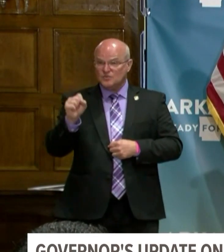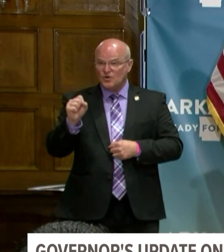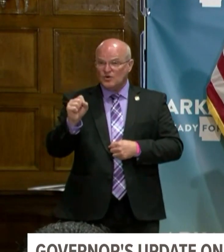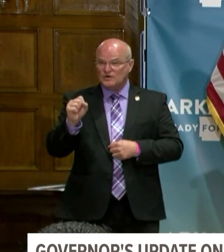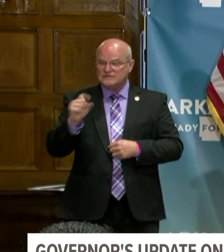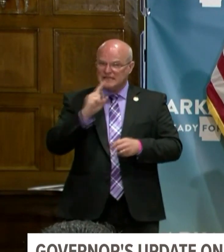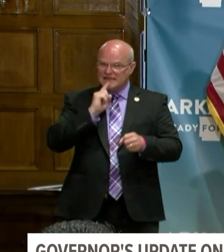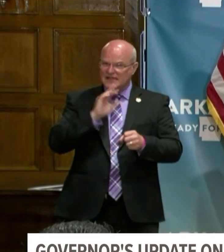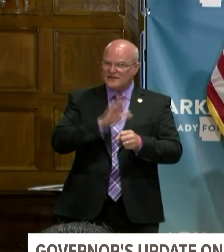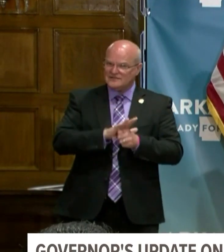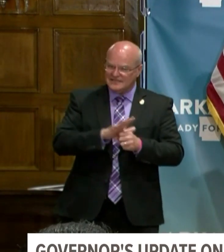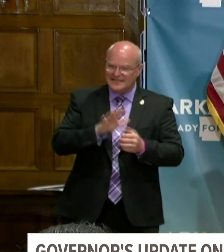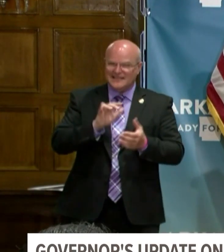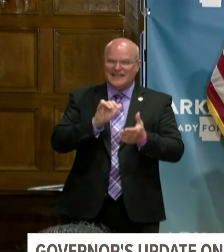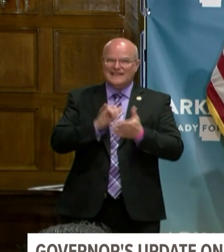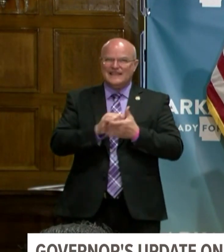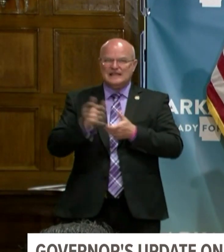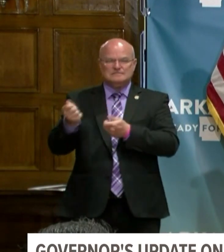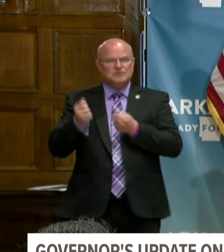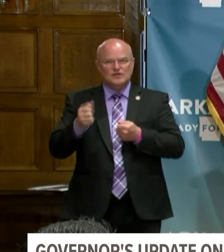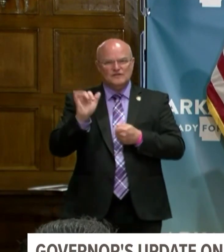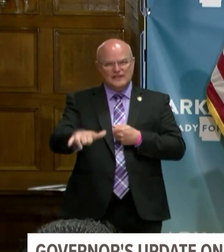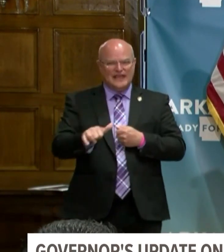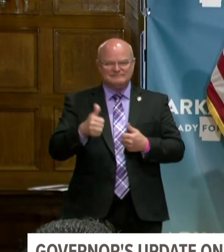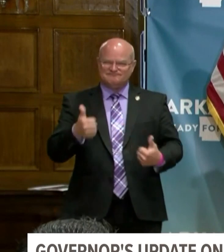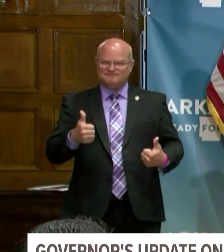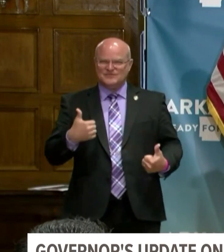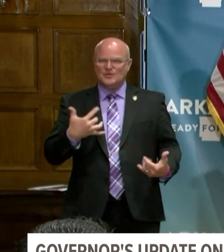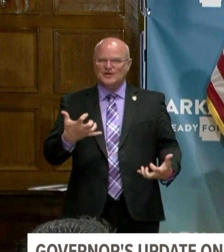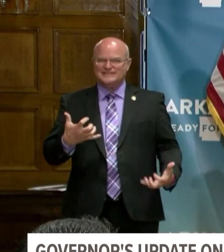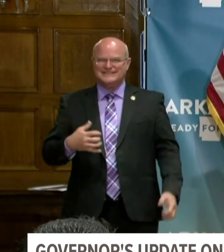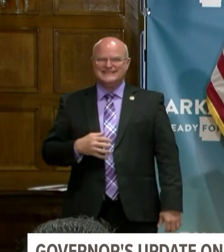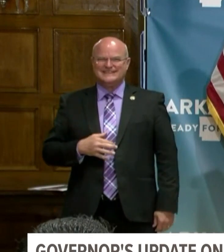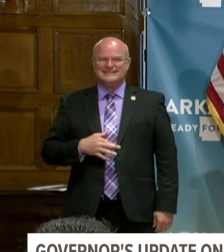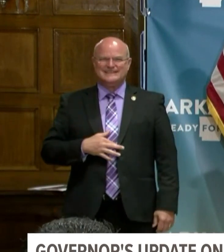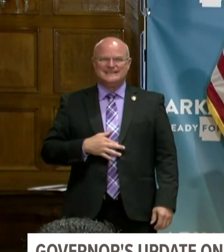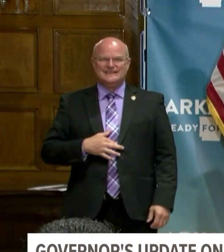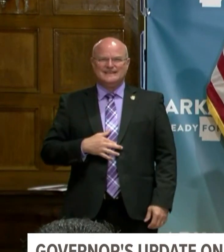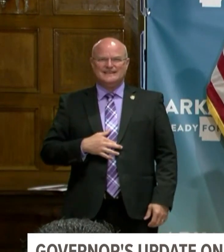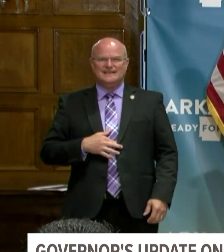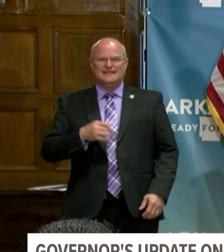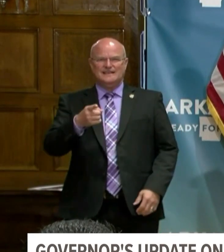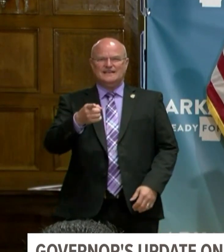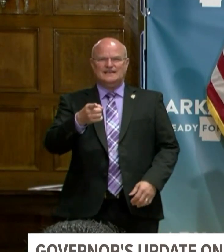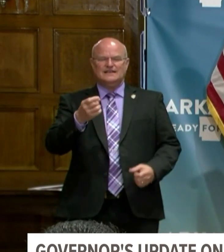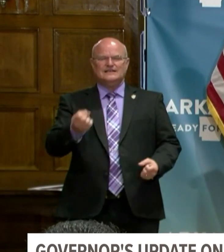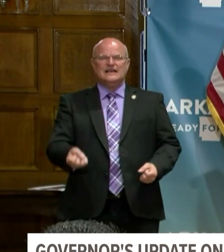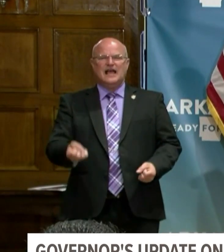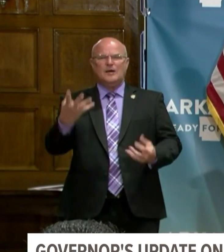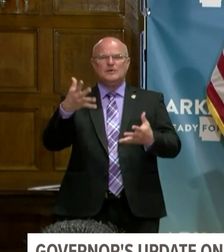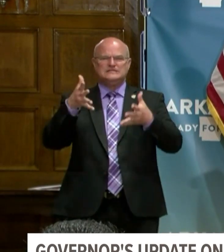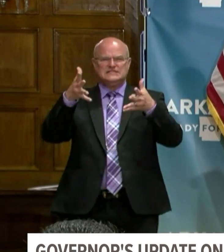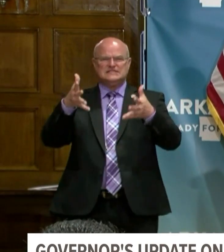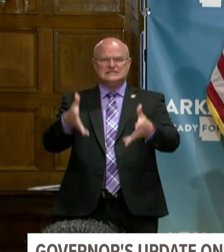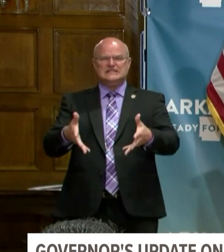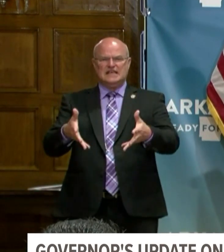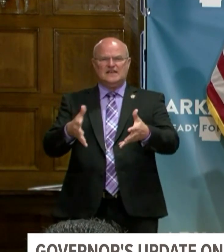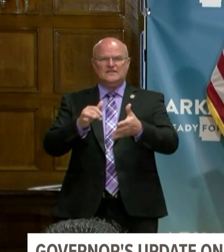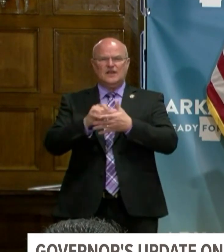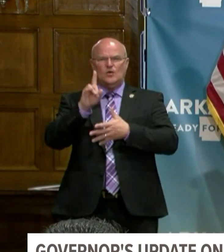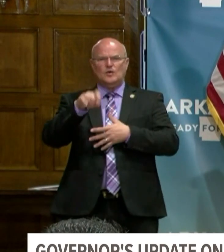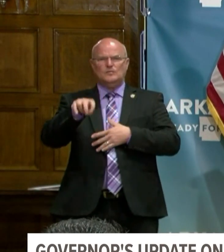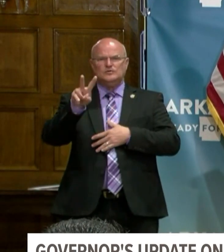me guarantee you that I'm pulling for that outcome. Just a couple of housekeeping things. How much is left of